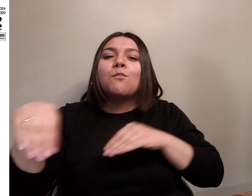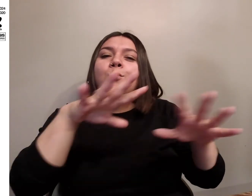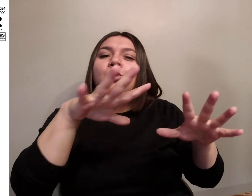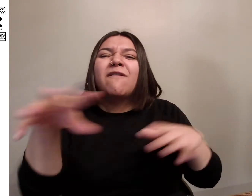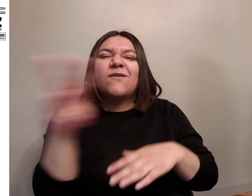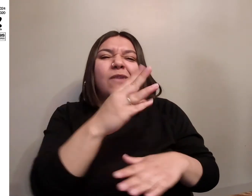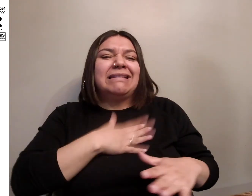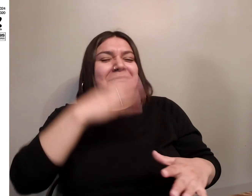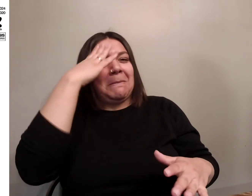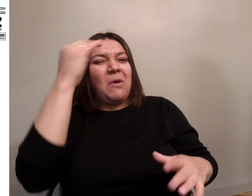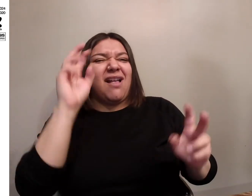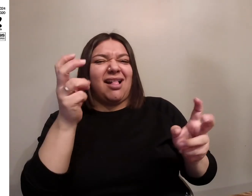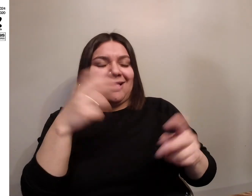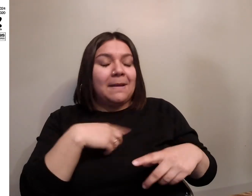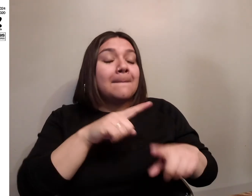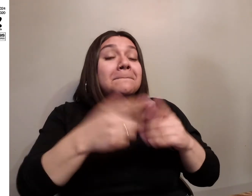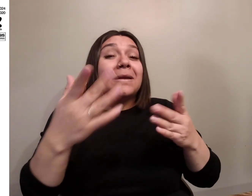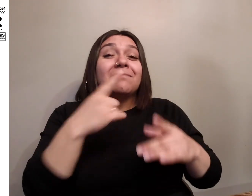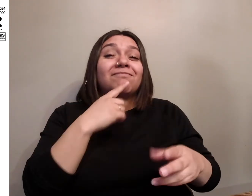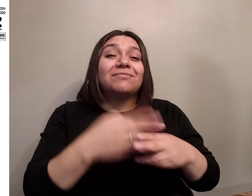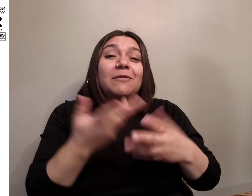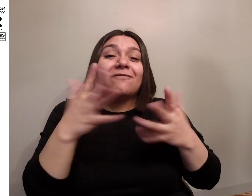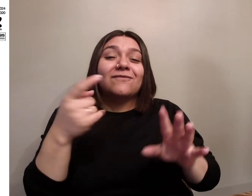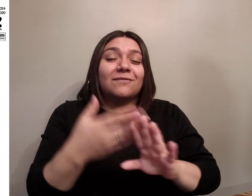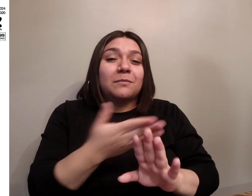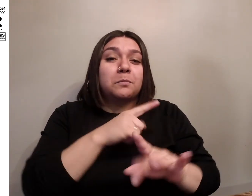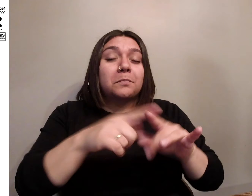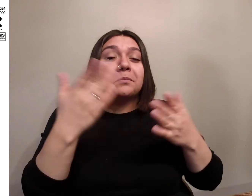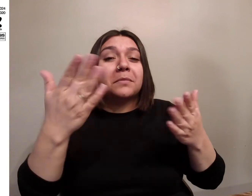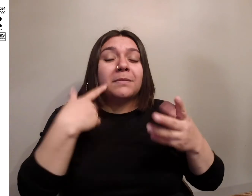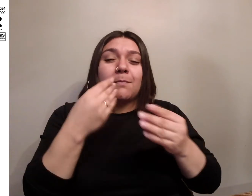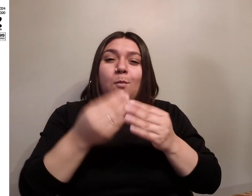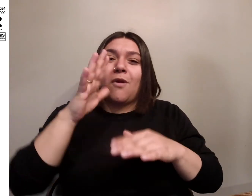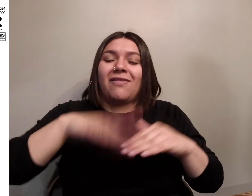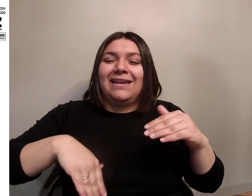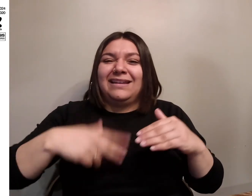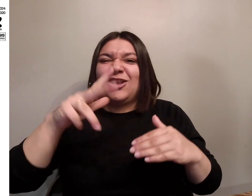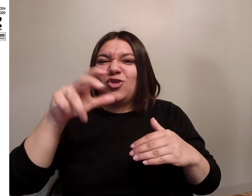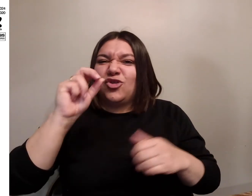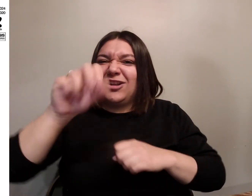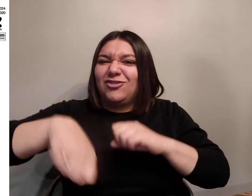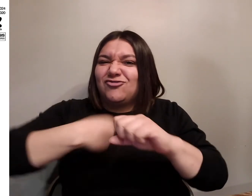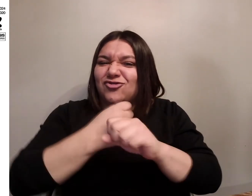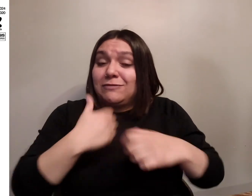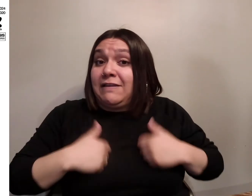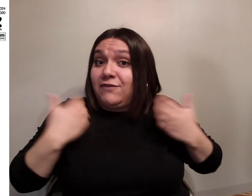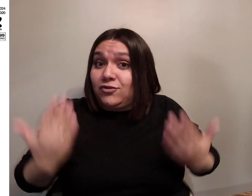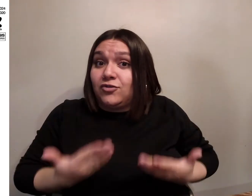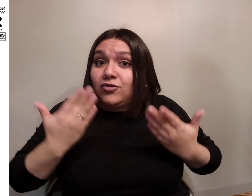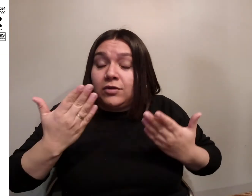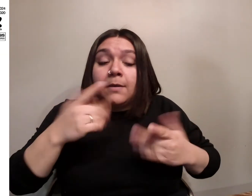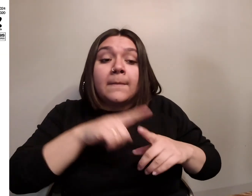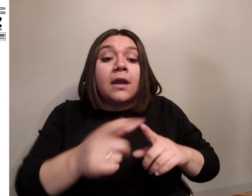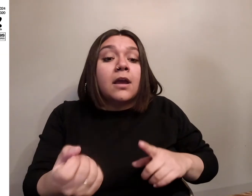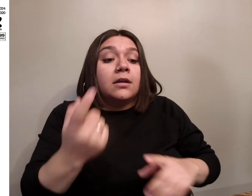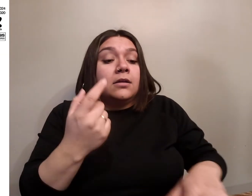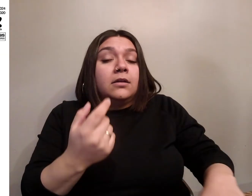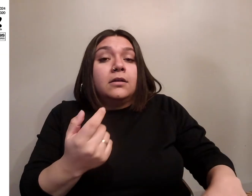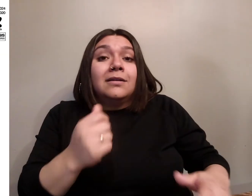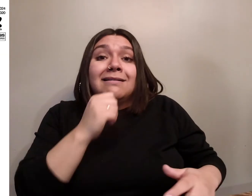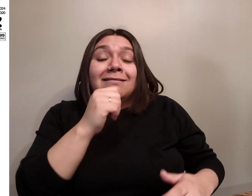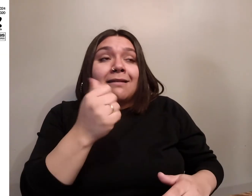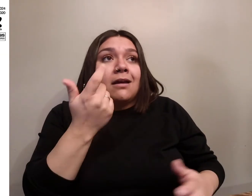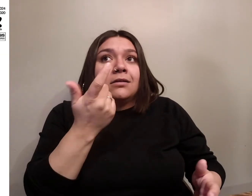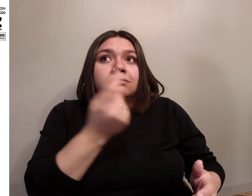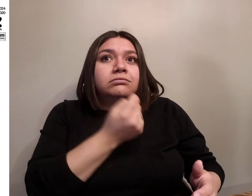It's true, but and I may have said this to you before, but even after 3 and more decades of living in